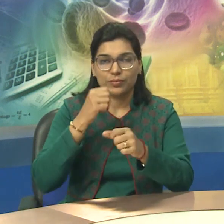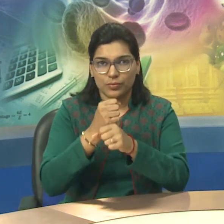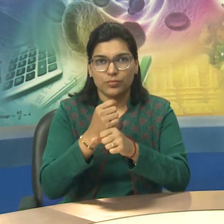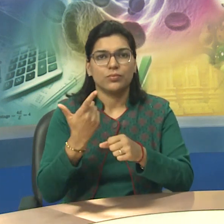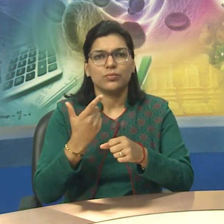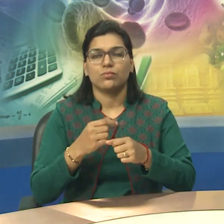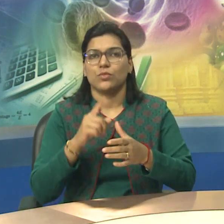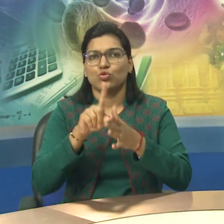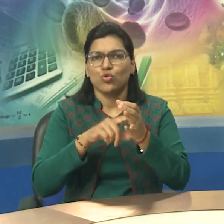Hiring.